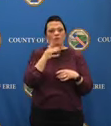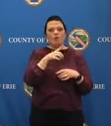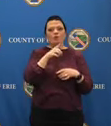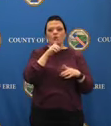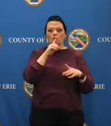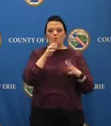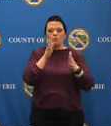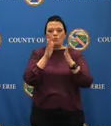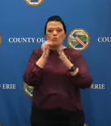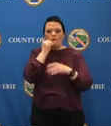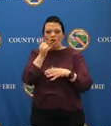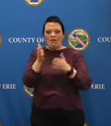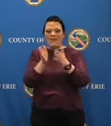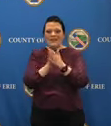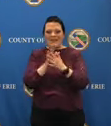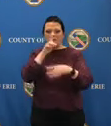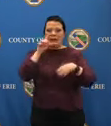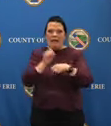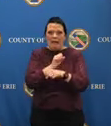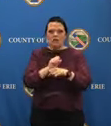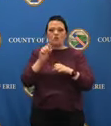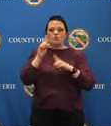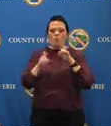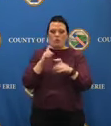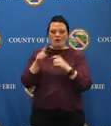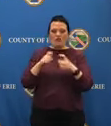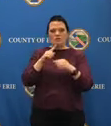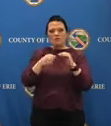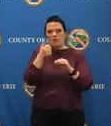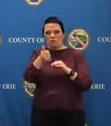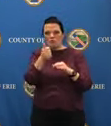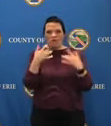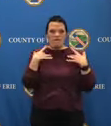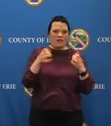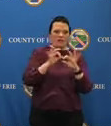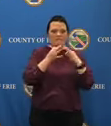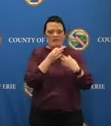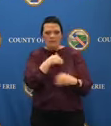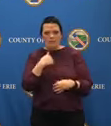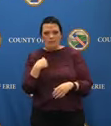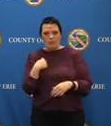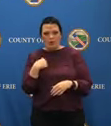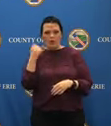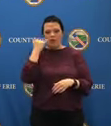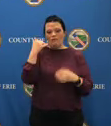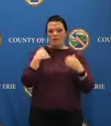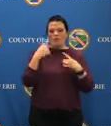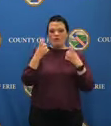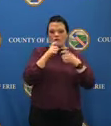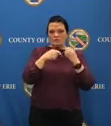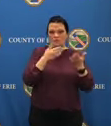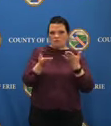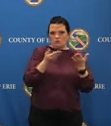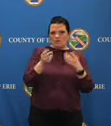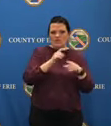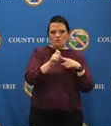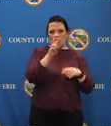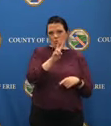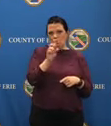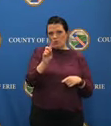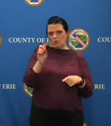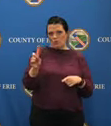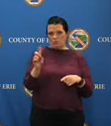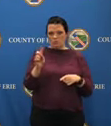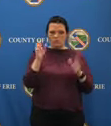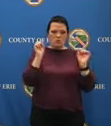a legitimate question about your own health or something related to a family member. If you have questions on services, always call 211. You